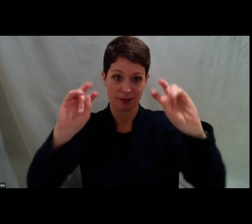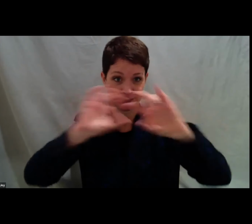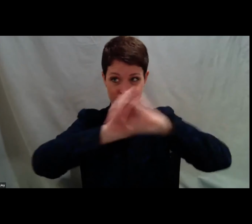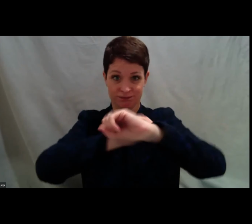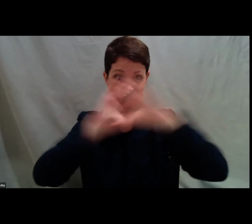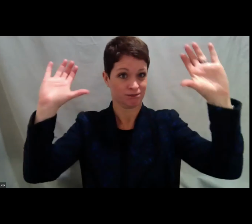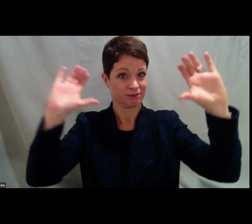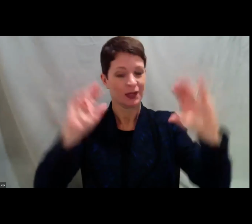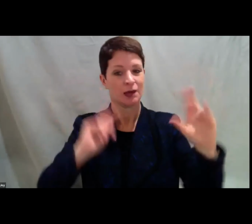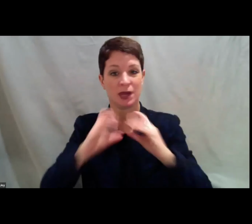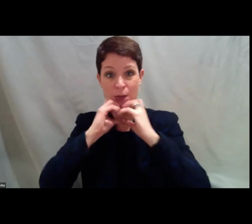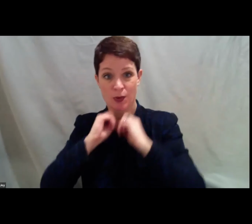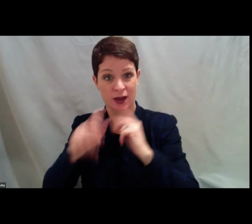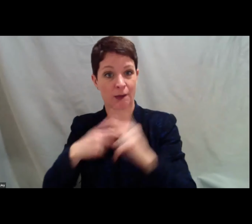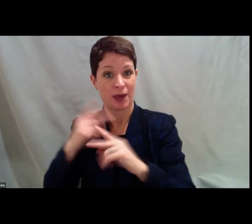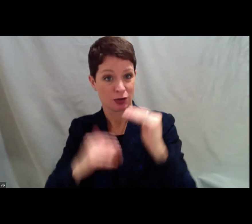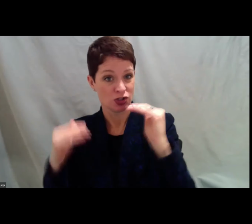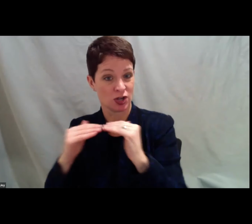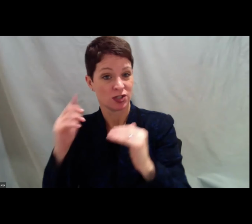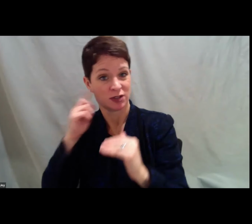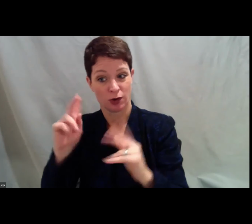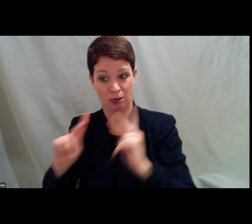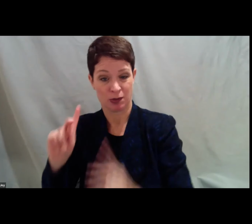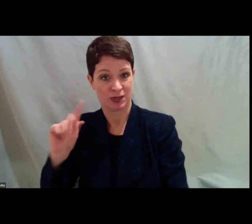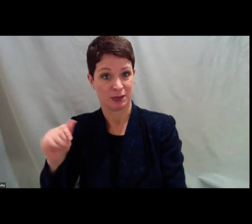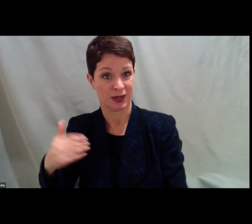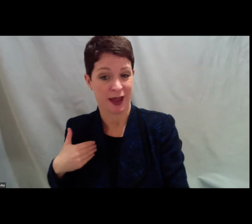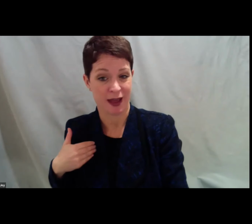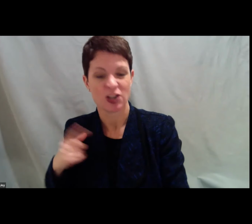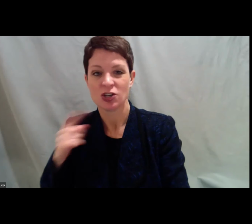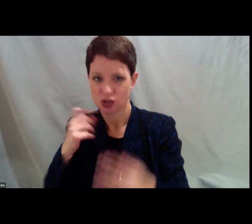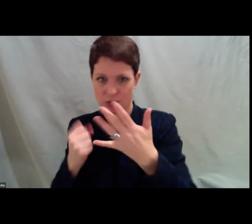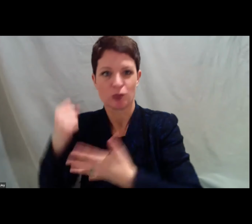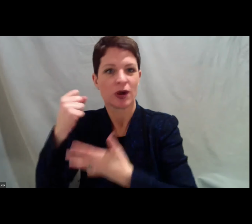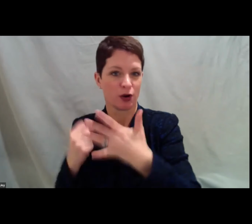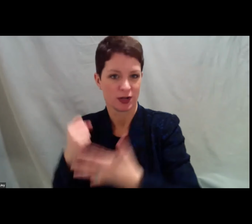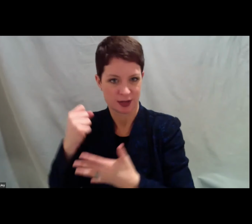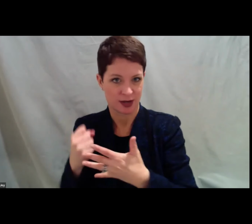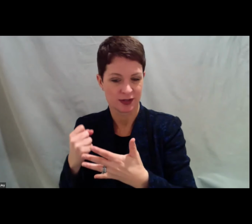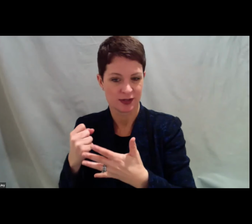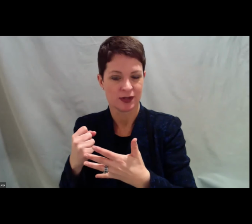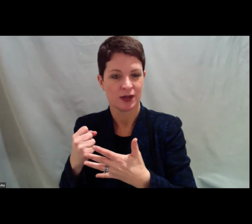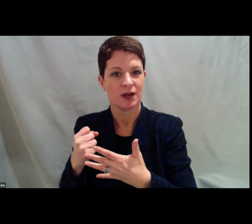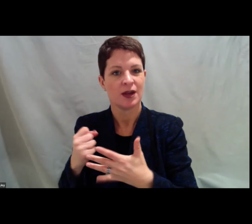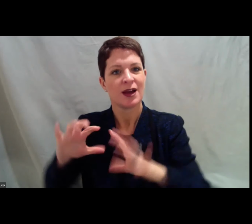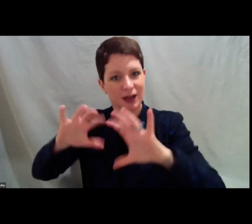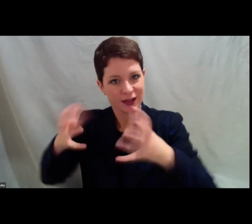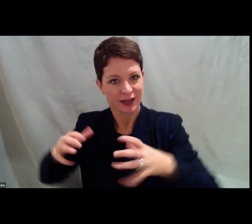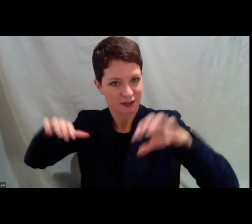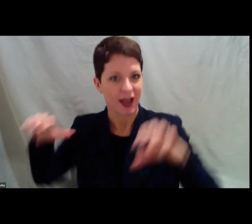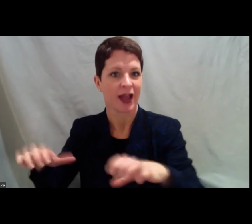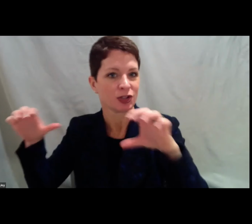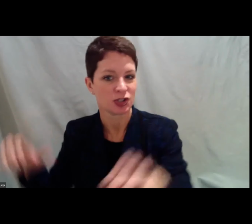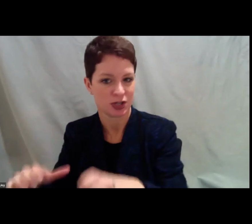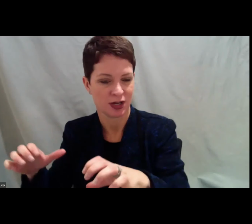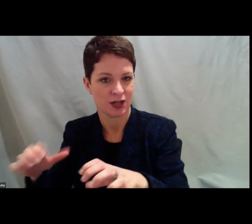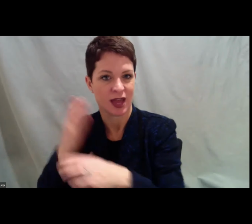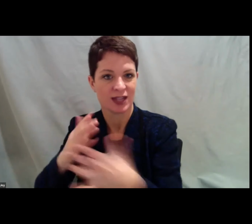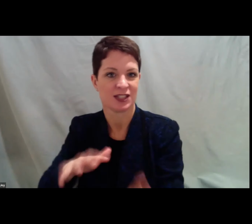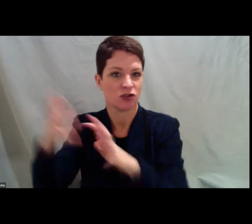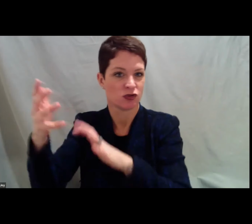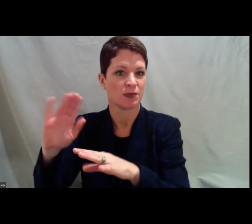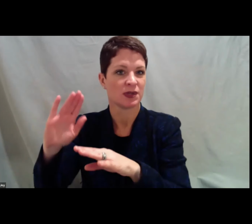who care about justice for disabled people should really prioritize large-scale collective action that disrupts